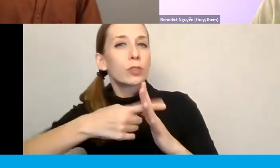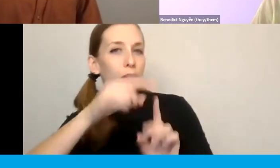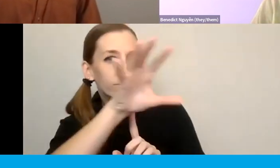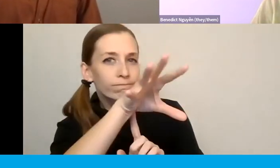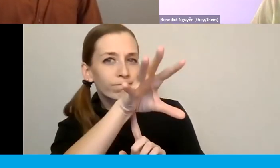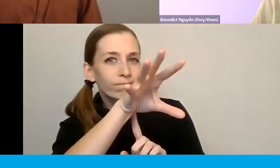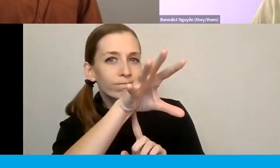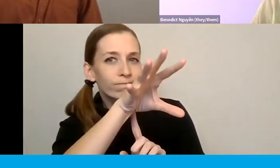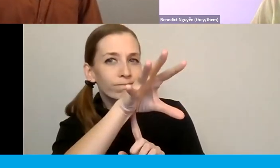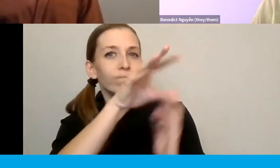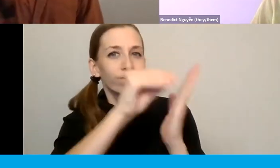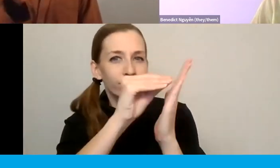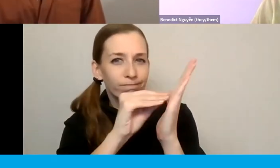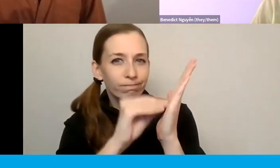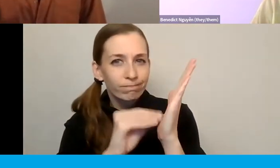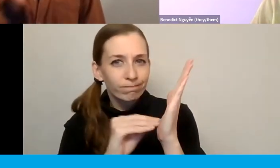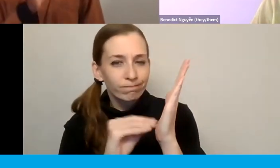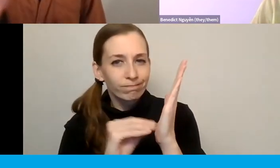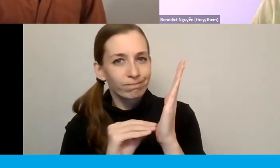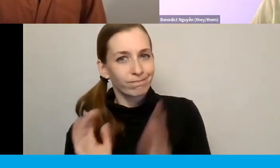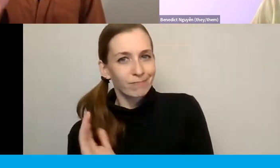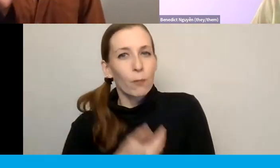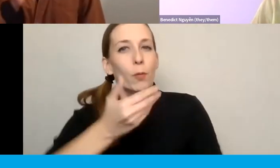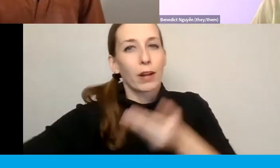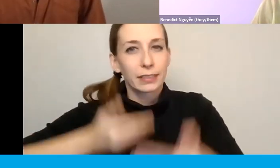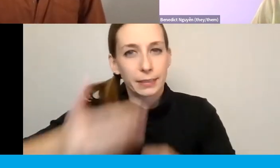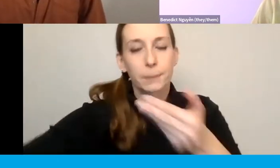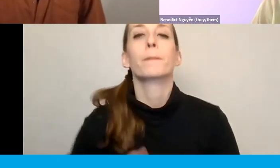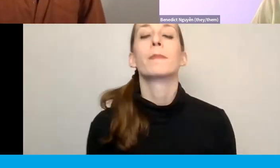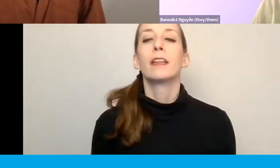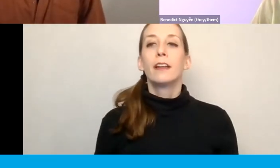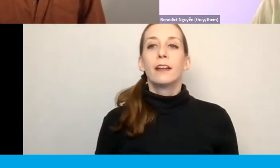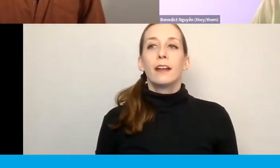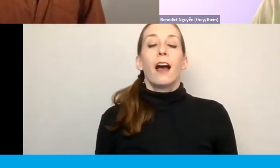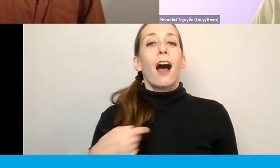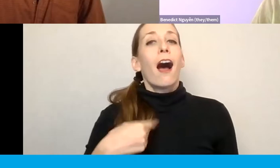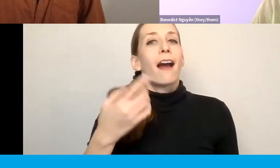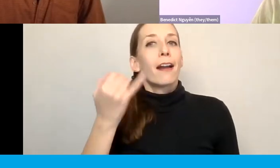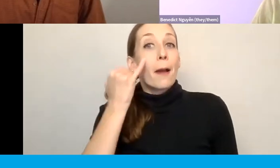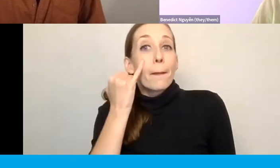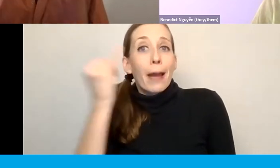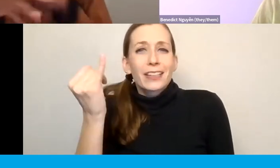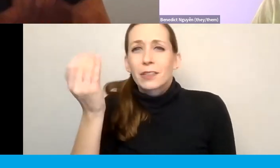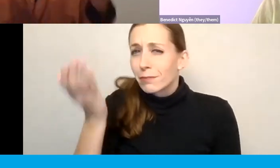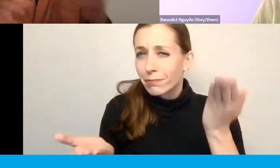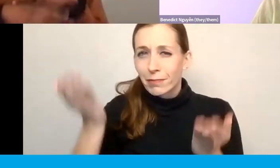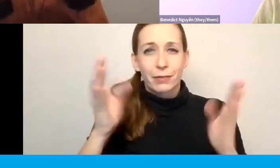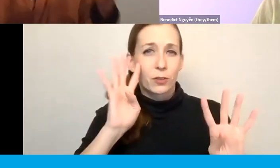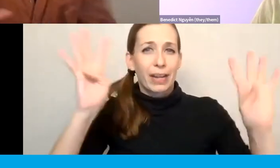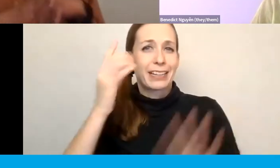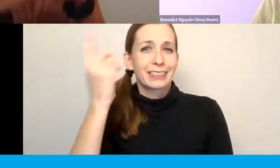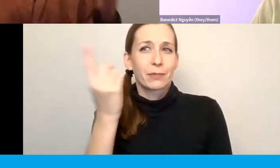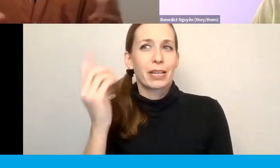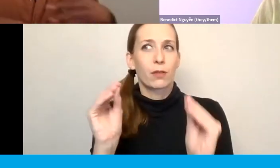of a conversation or a moment in this process where I imagined making something perhaps more like